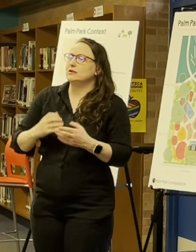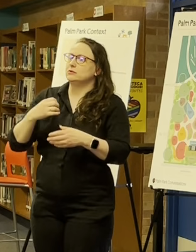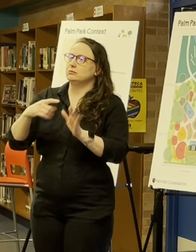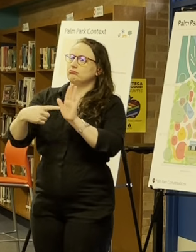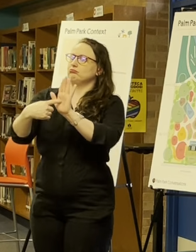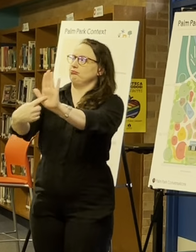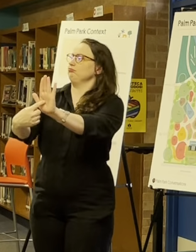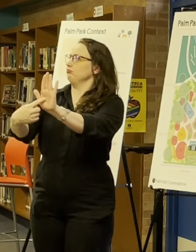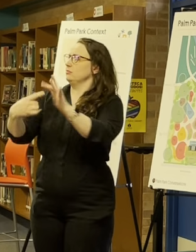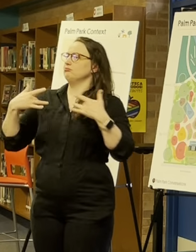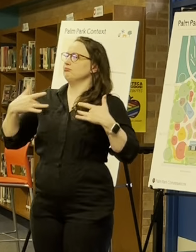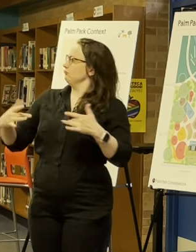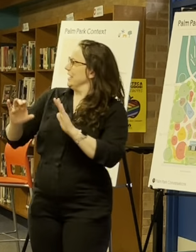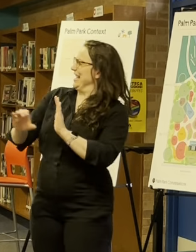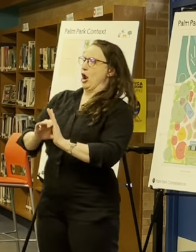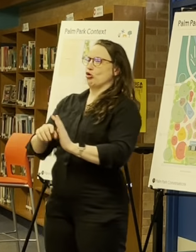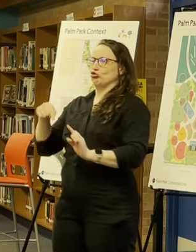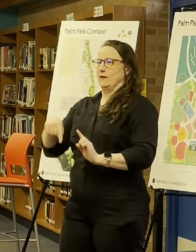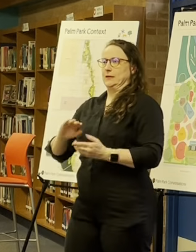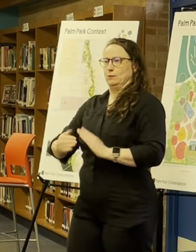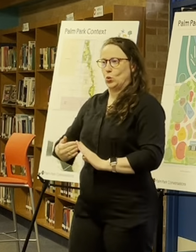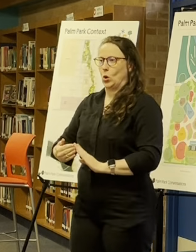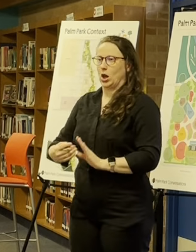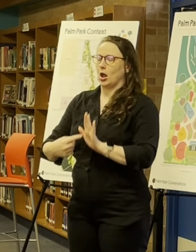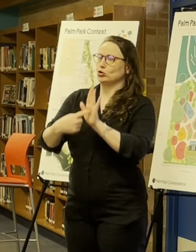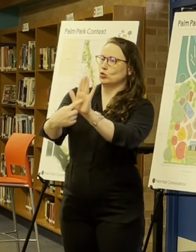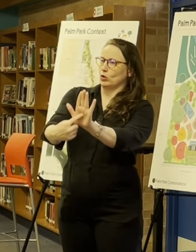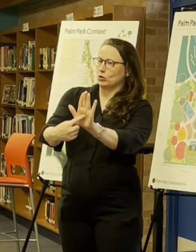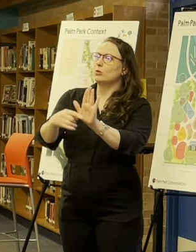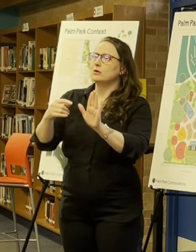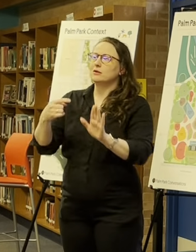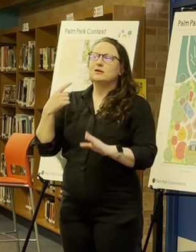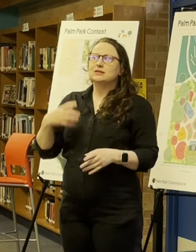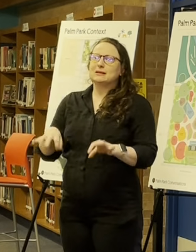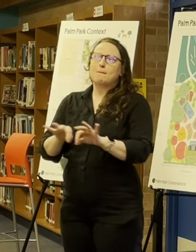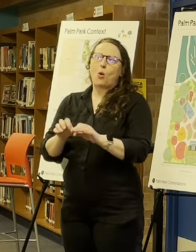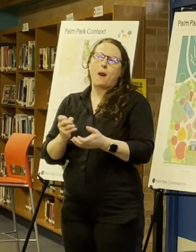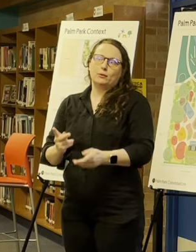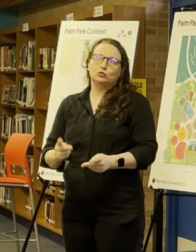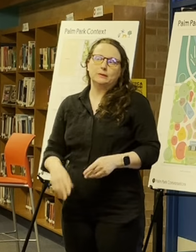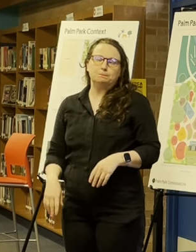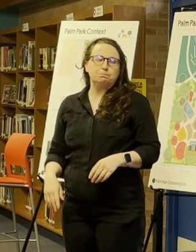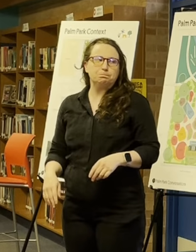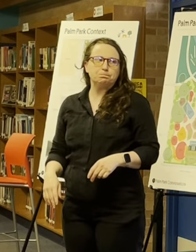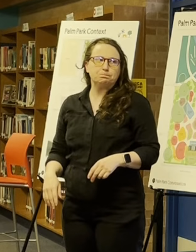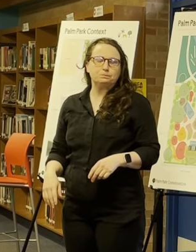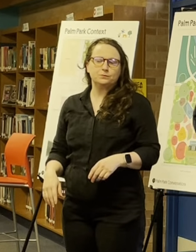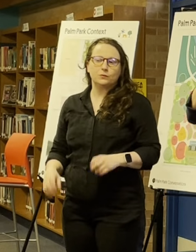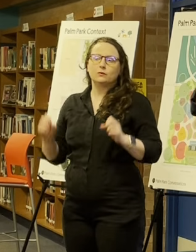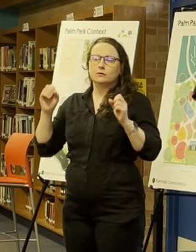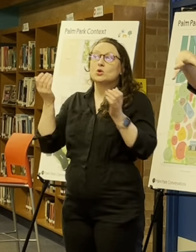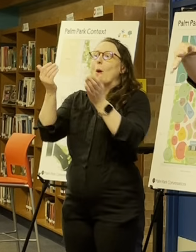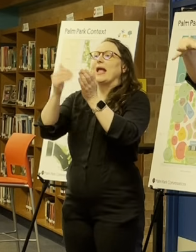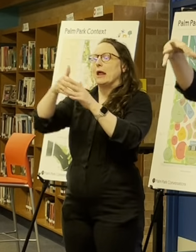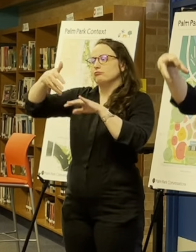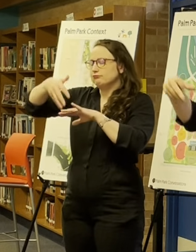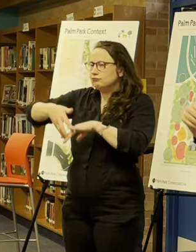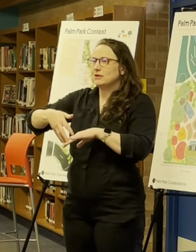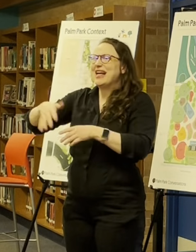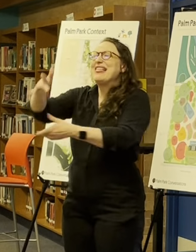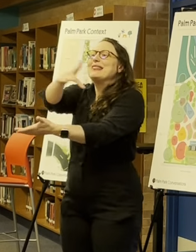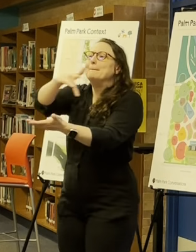statement about the identity of the community. And we think this is an important opportunity. So again, by infusing the middle of the